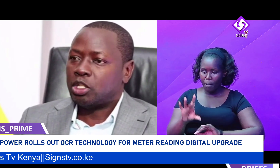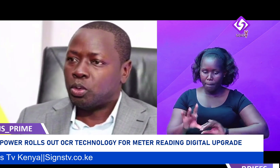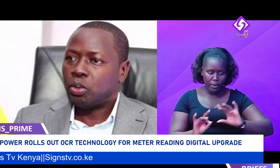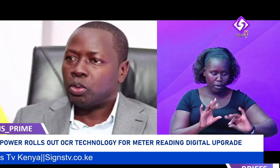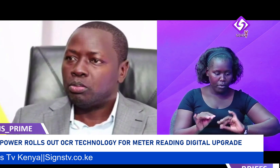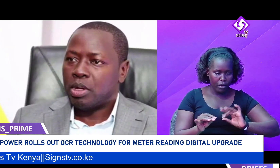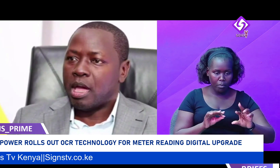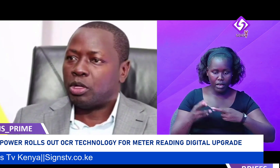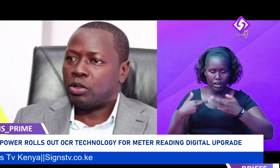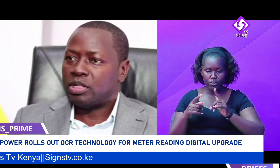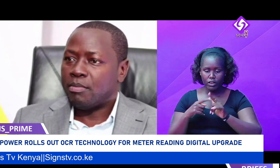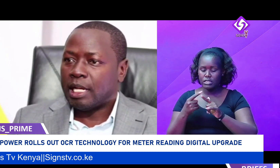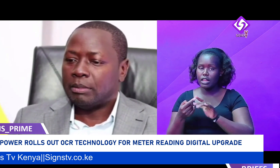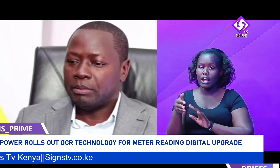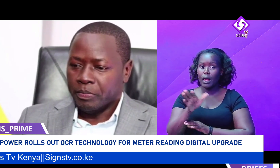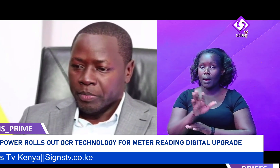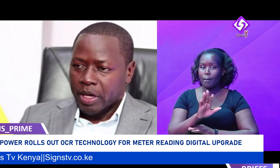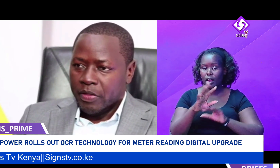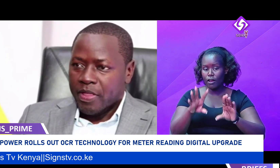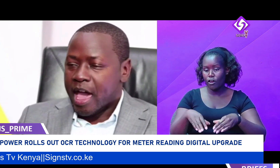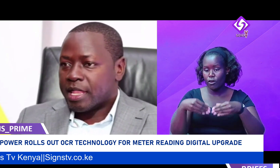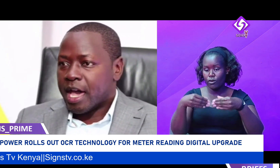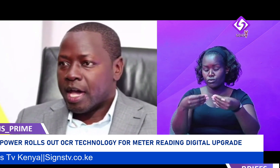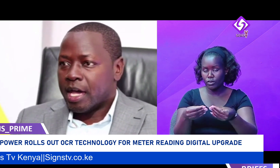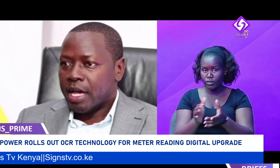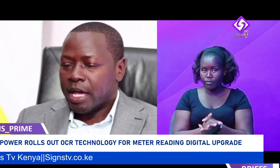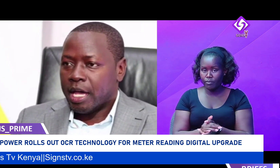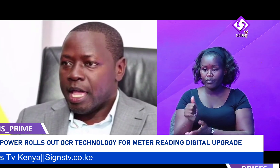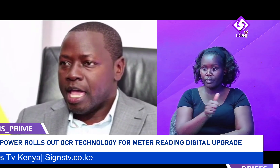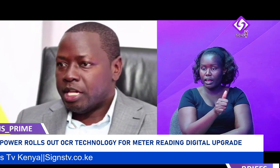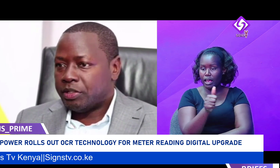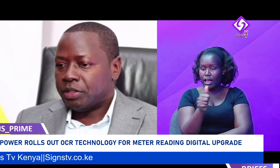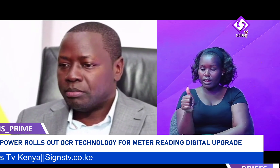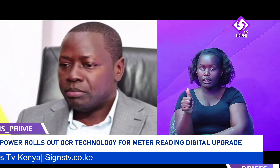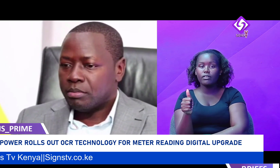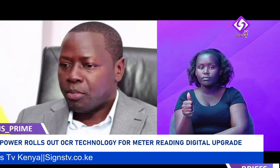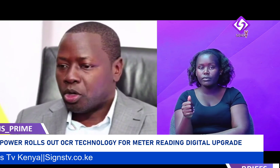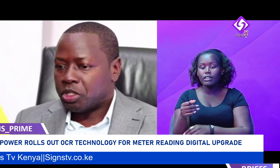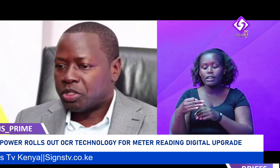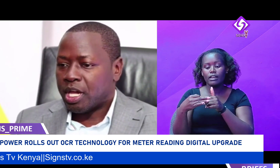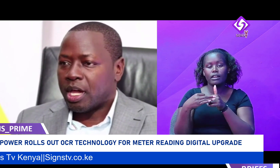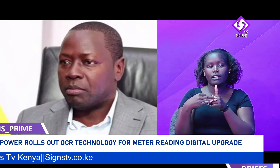use that to produce the bill. The other